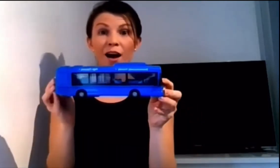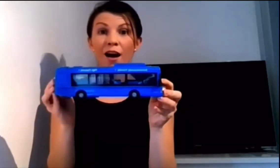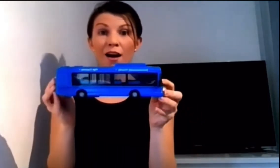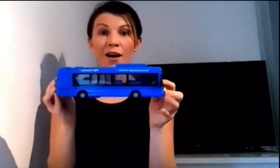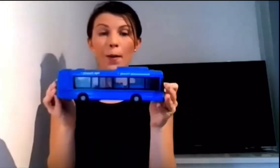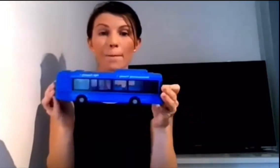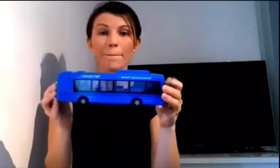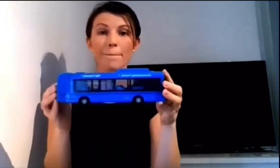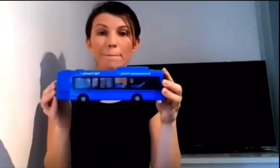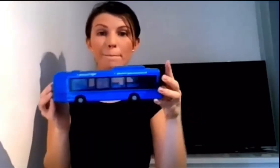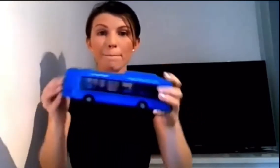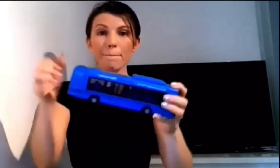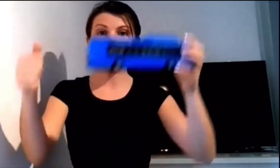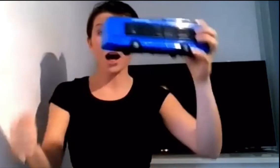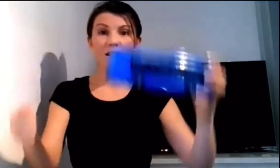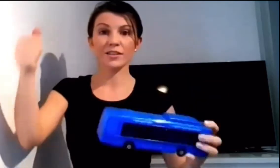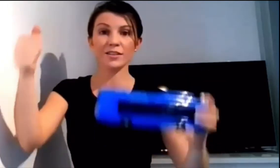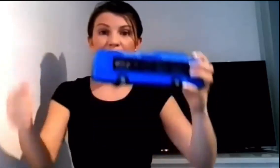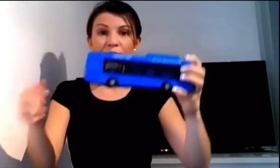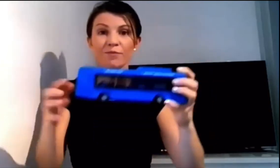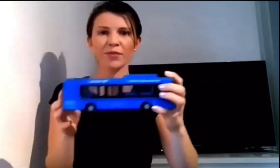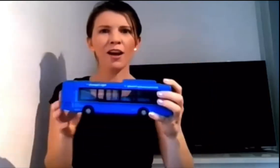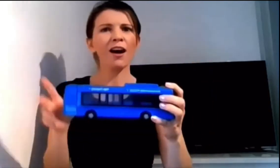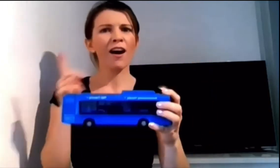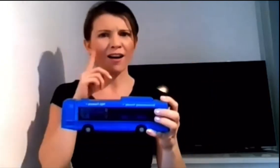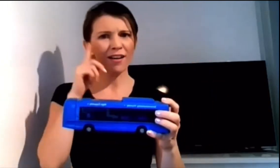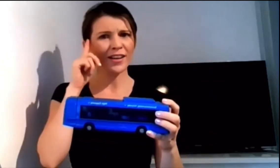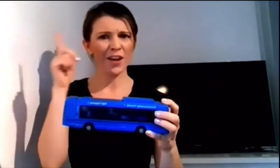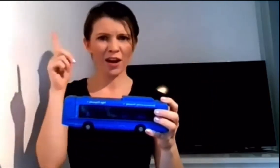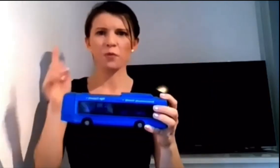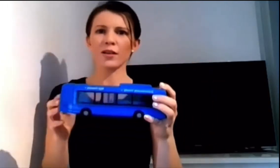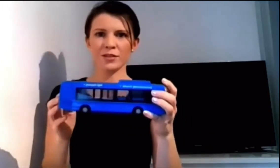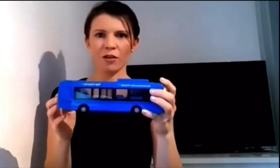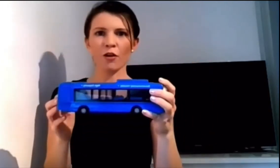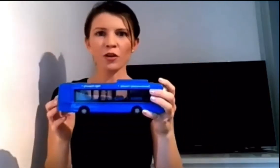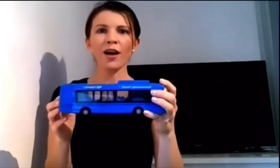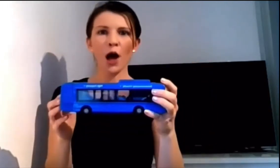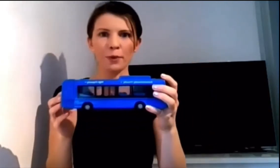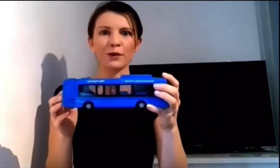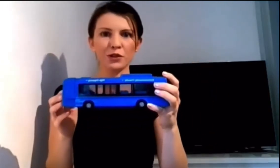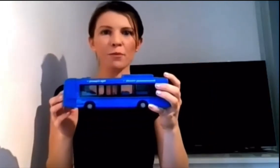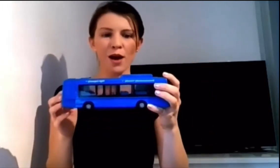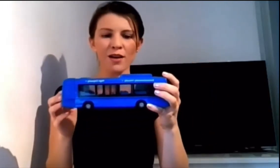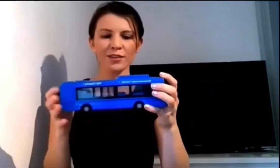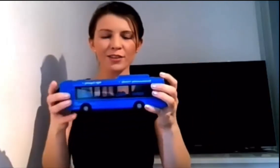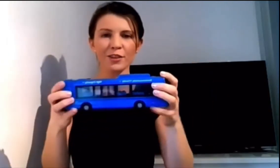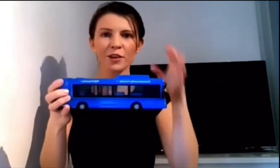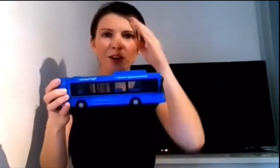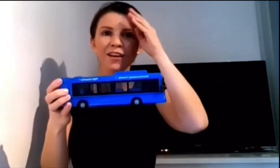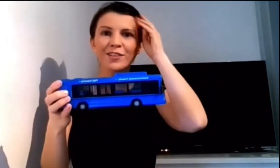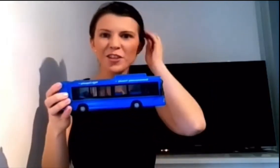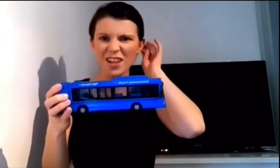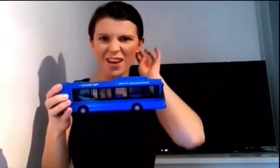a bus. I know a song about a bus. Do you?